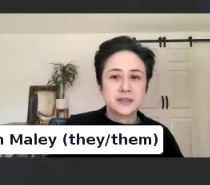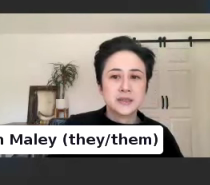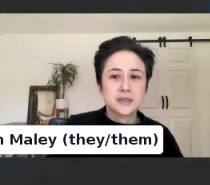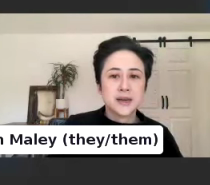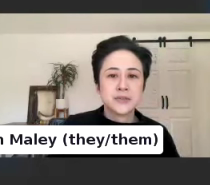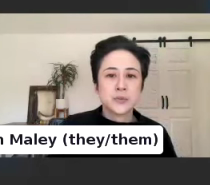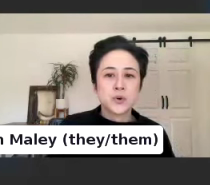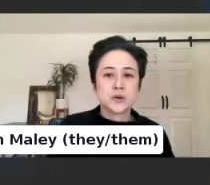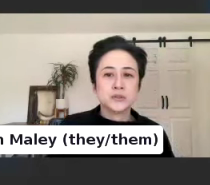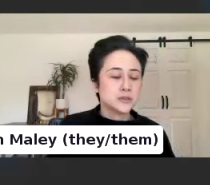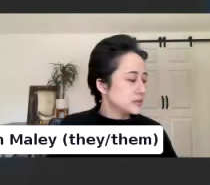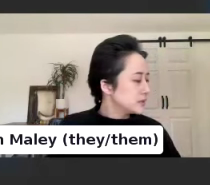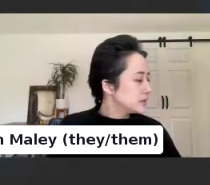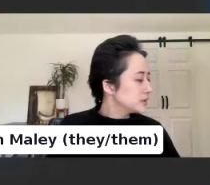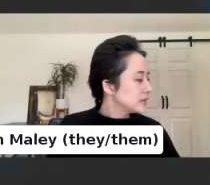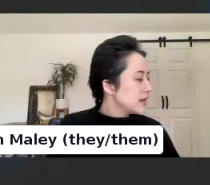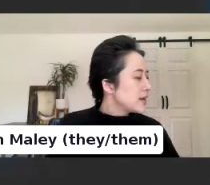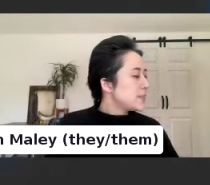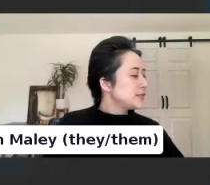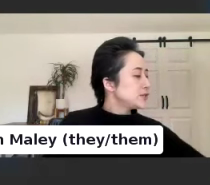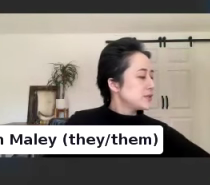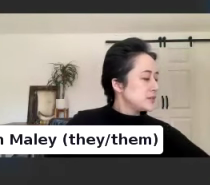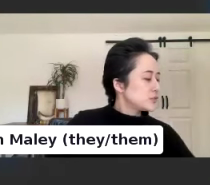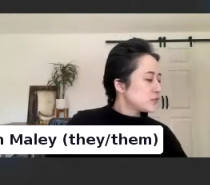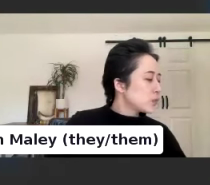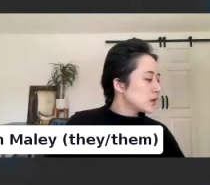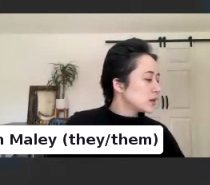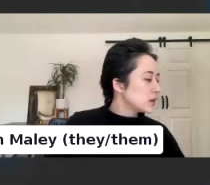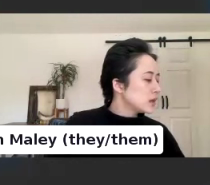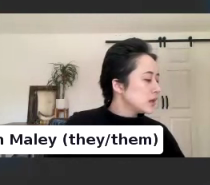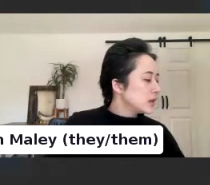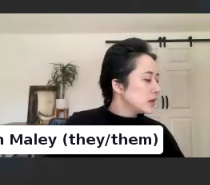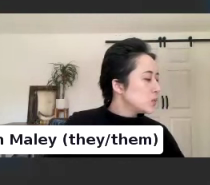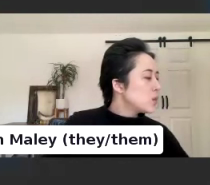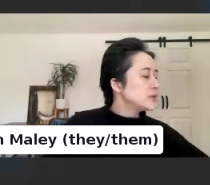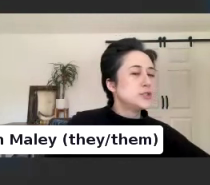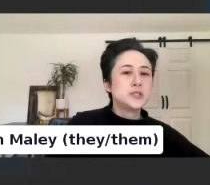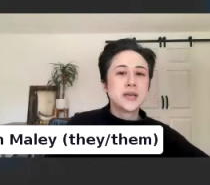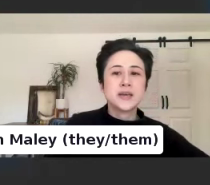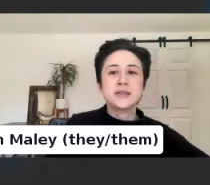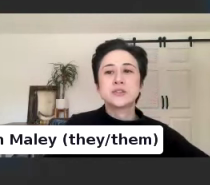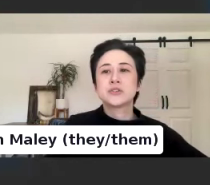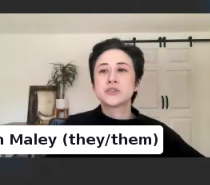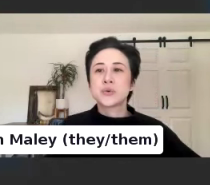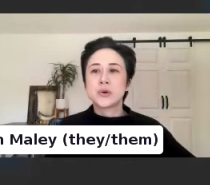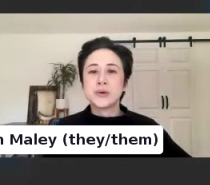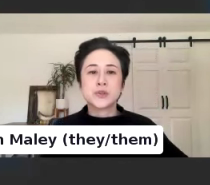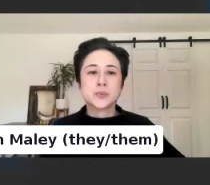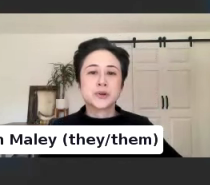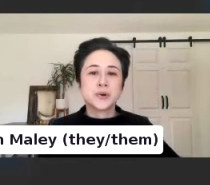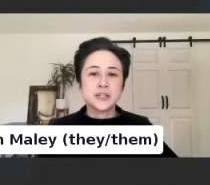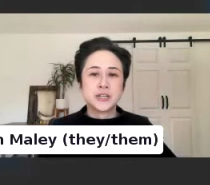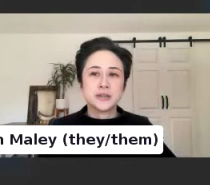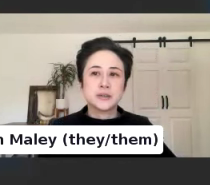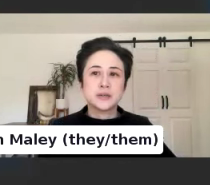Death, and the World. Based on these four, what would you say is the story or